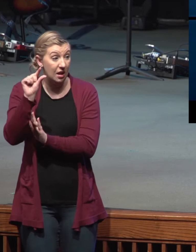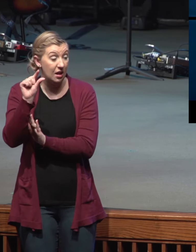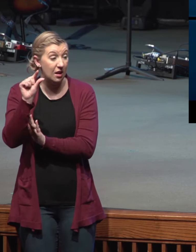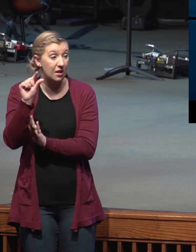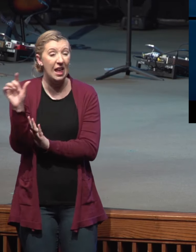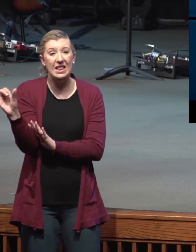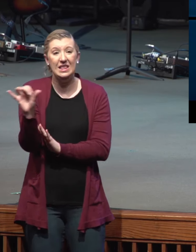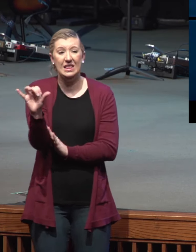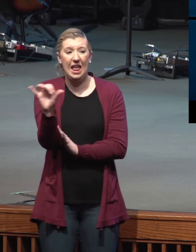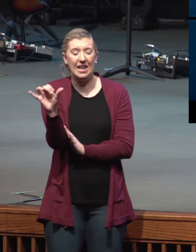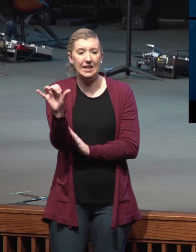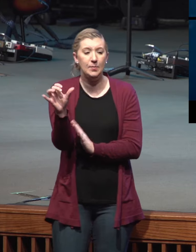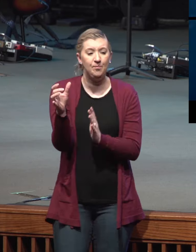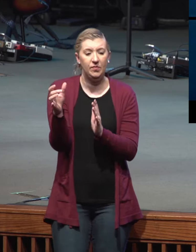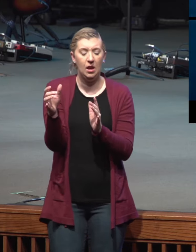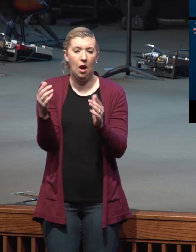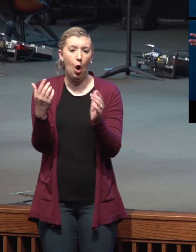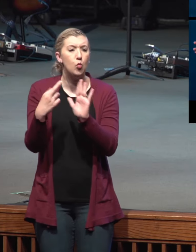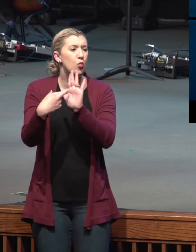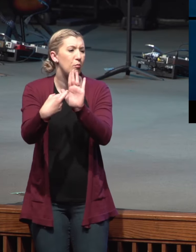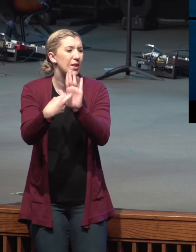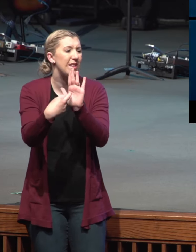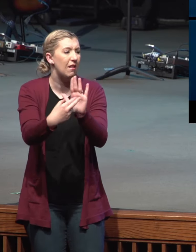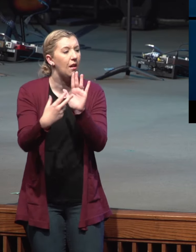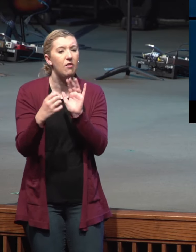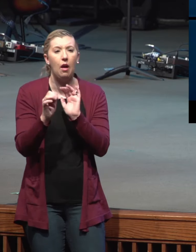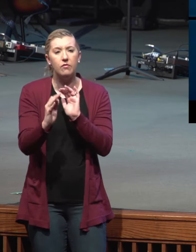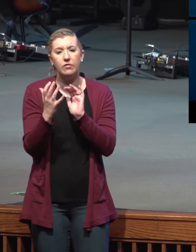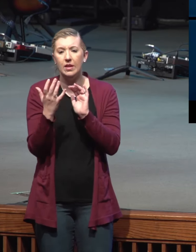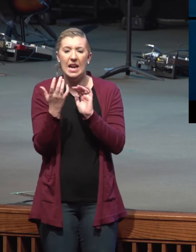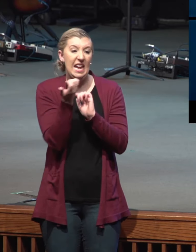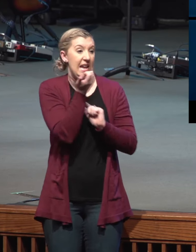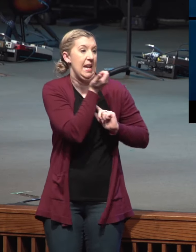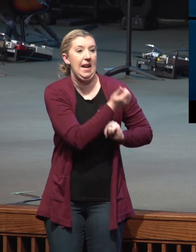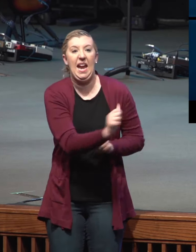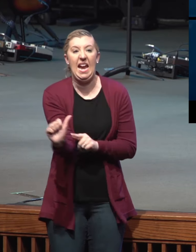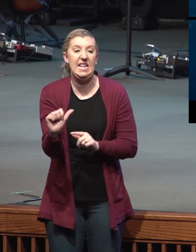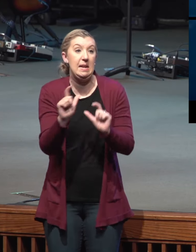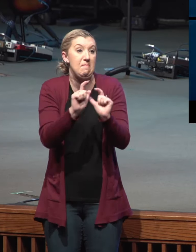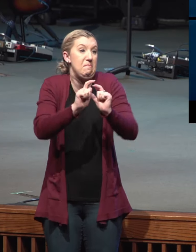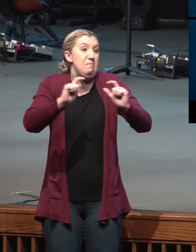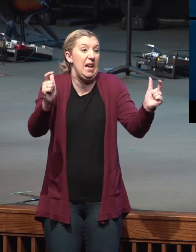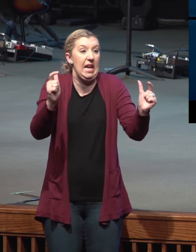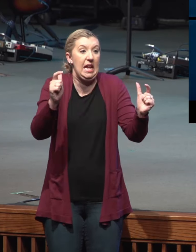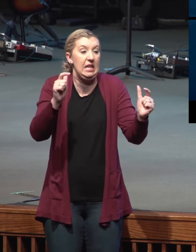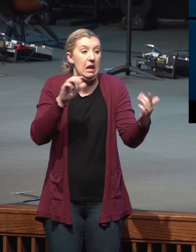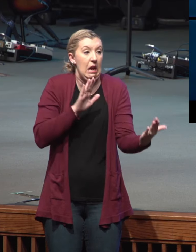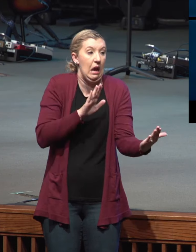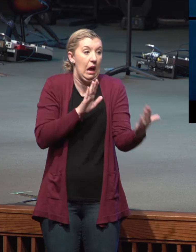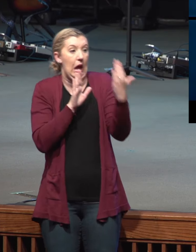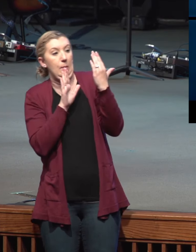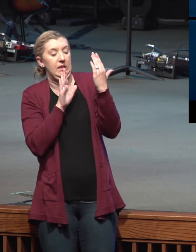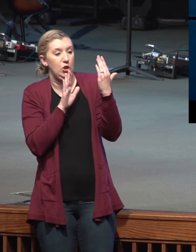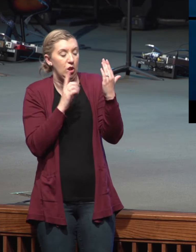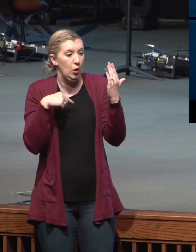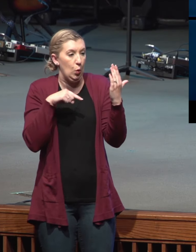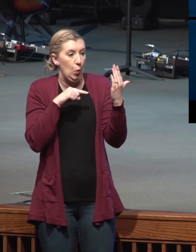as sort of a synonym, a representative of any big opposition we